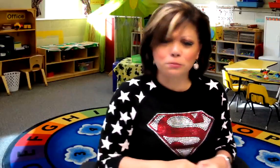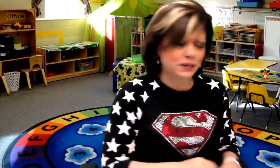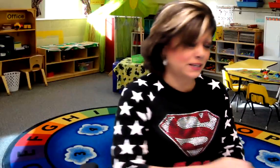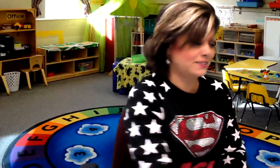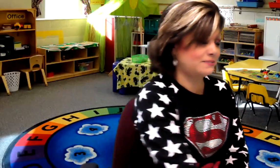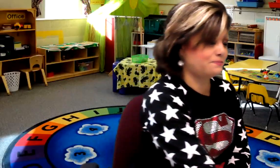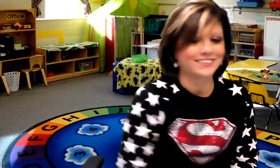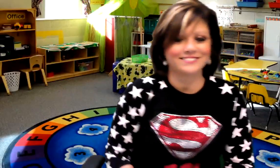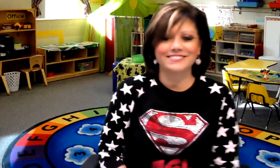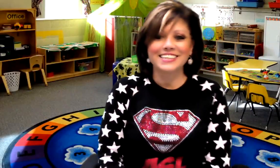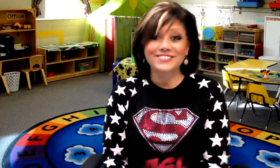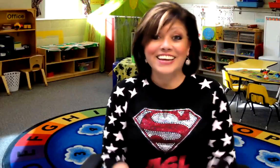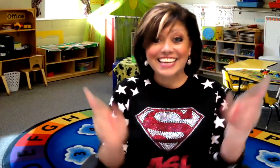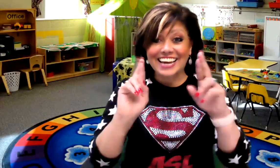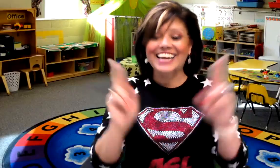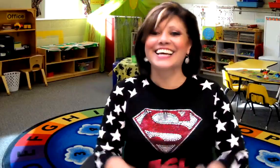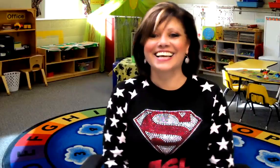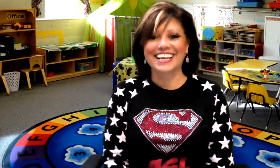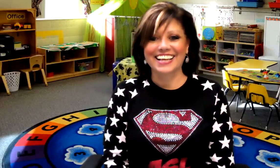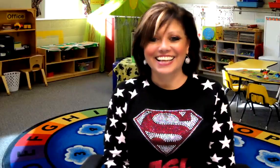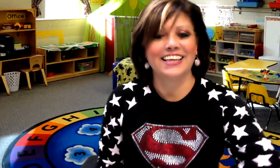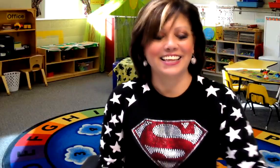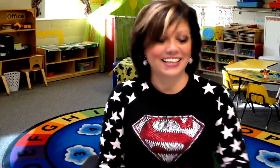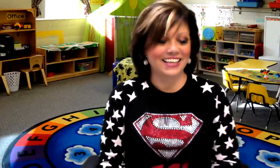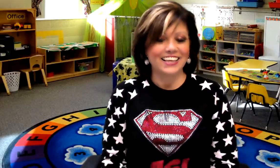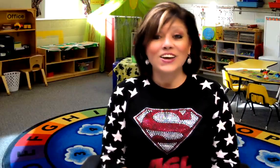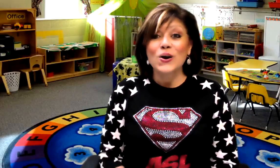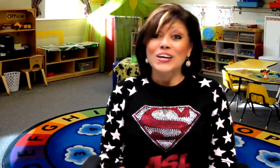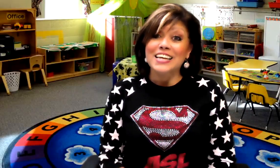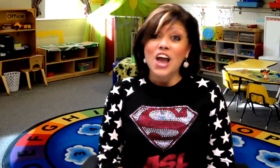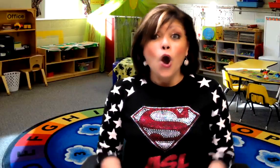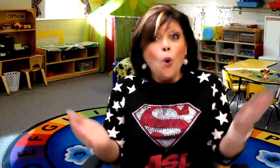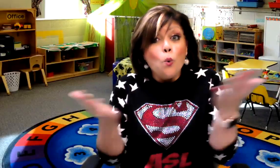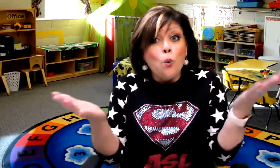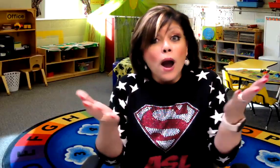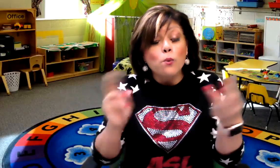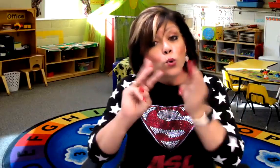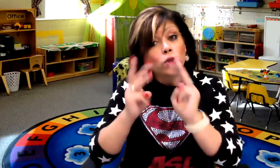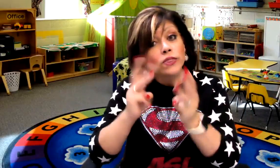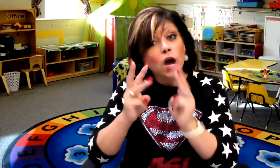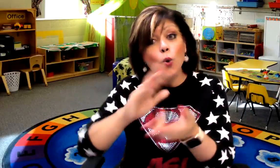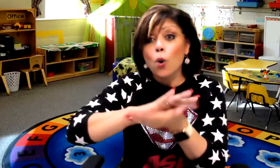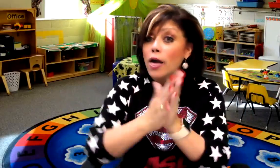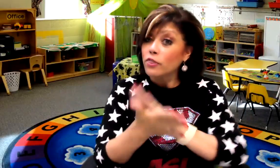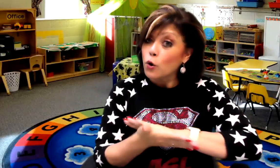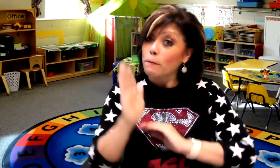be? Ready? Oh dear, what will the weather